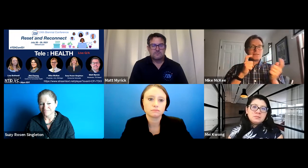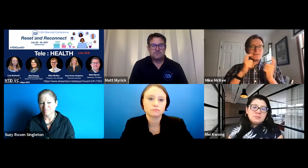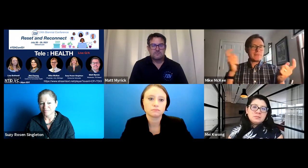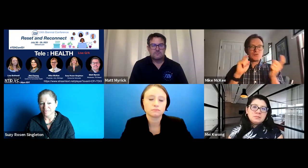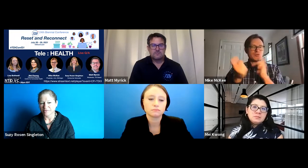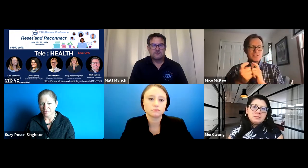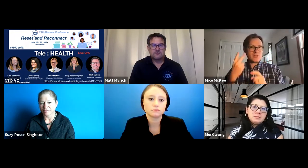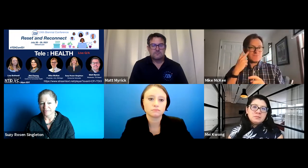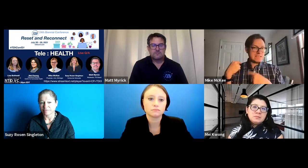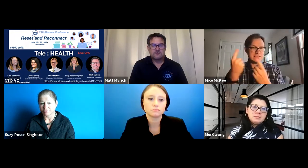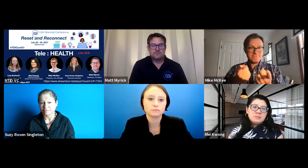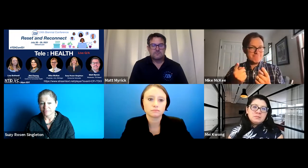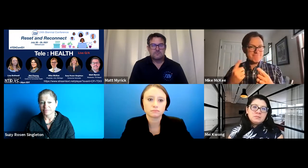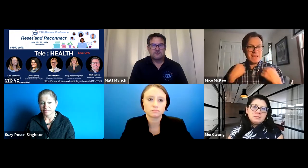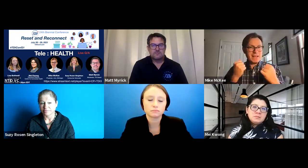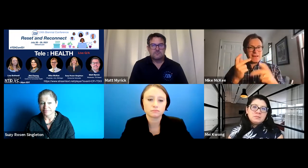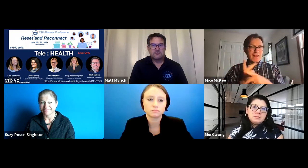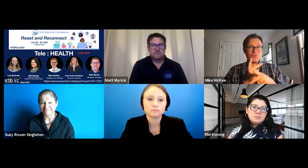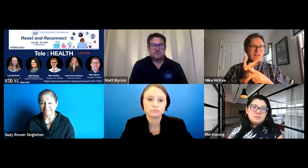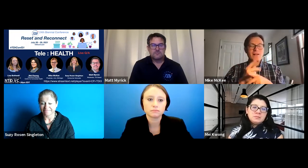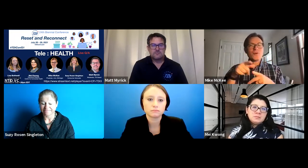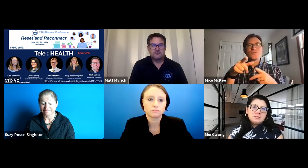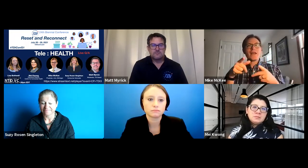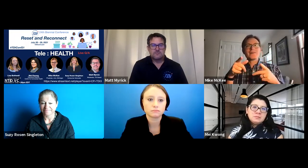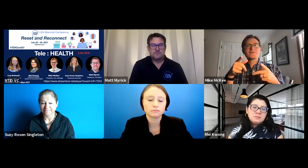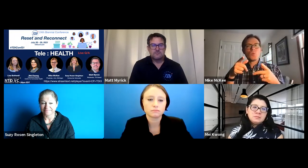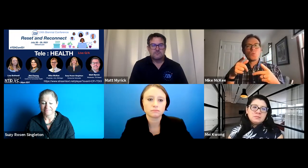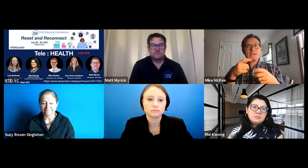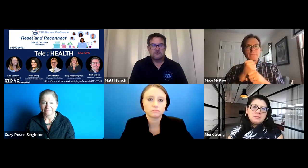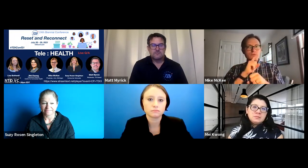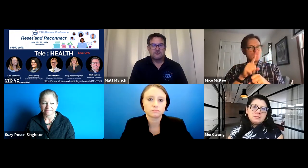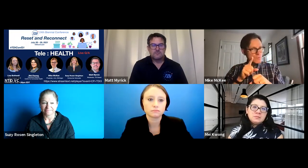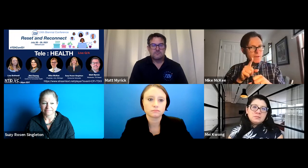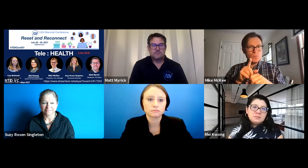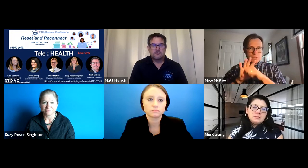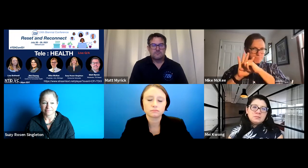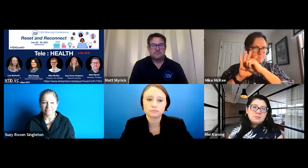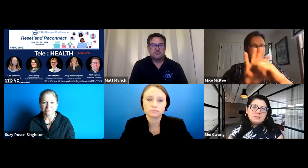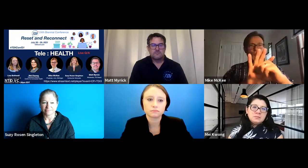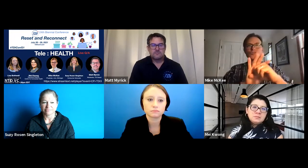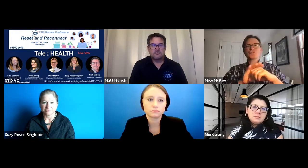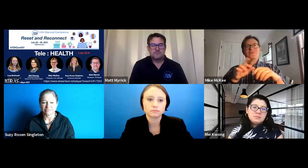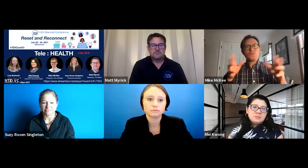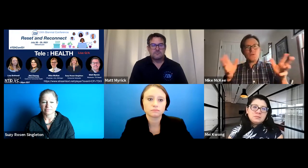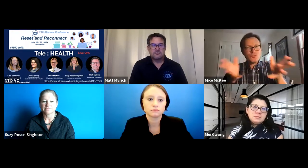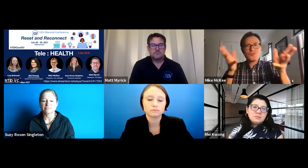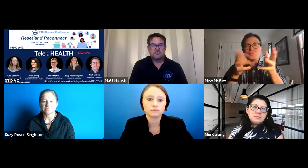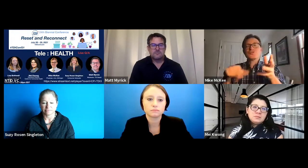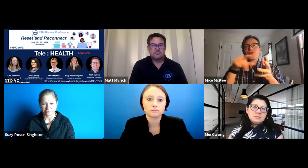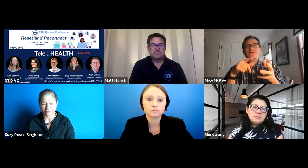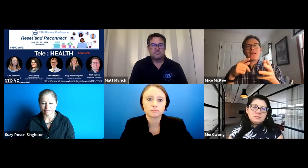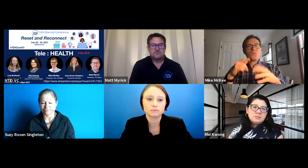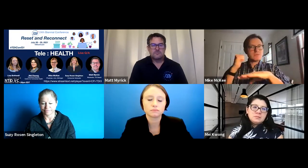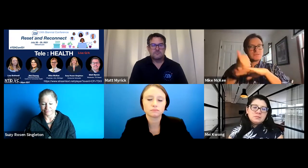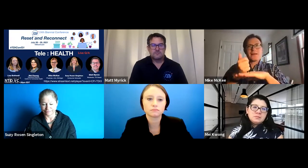it's most important to take this opportunity. There's so many, this is the biggest change I've seen thus far. And we have to make sure that we